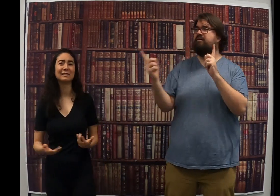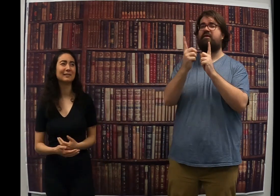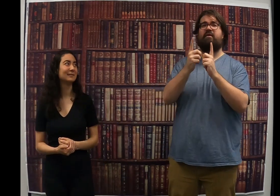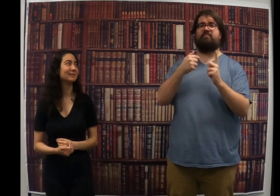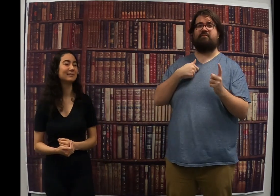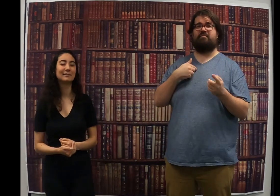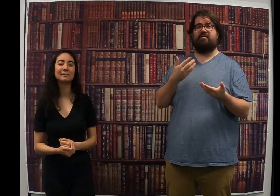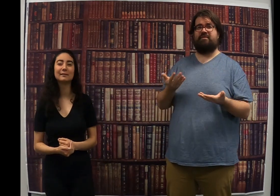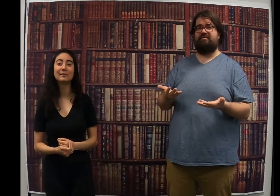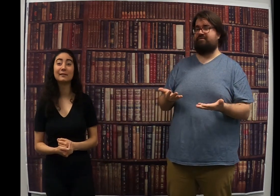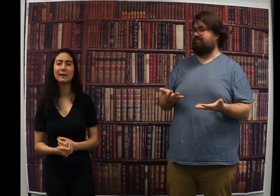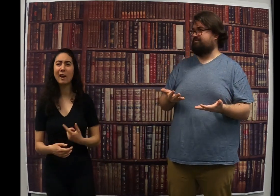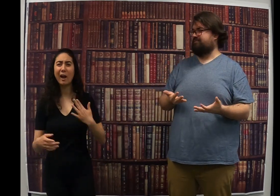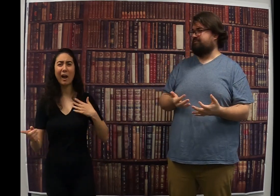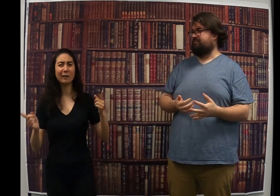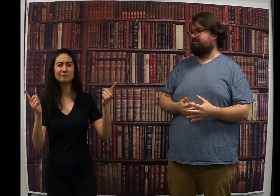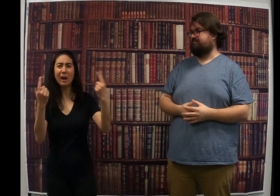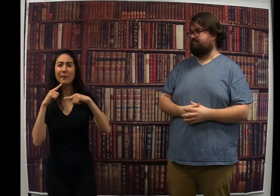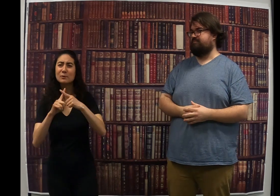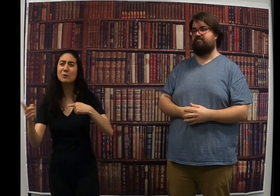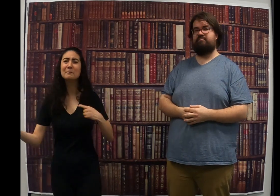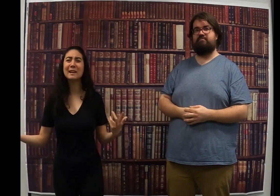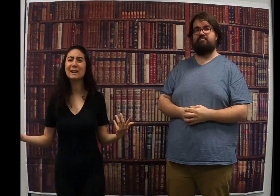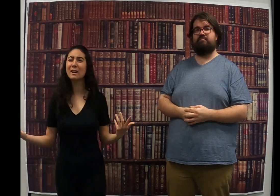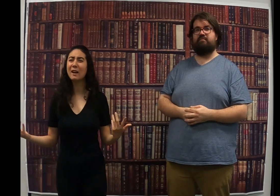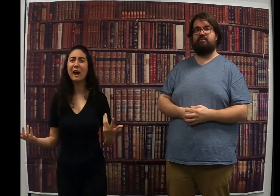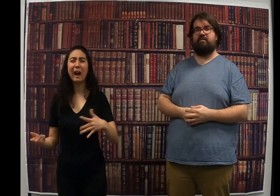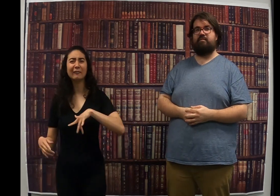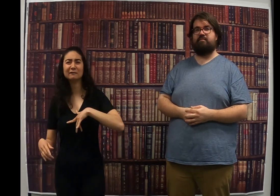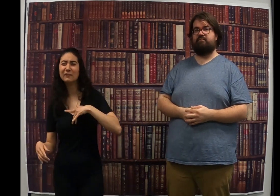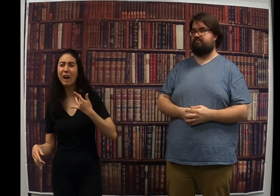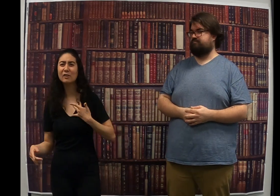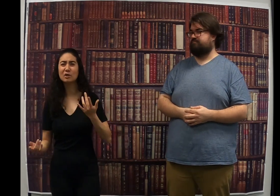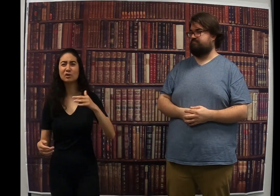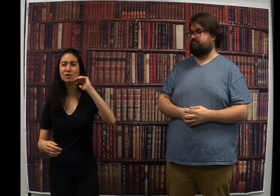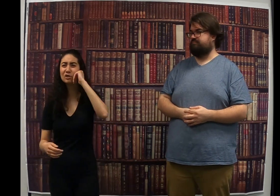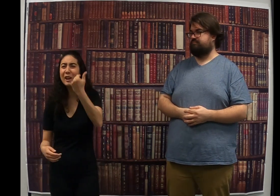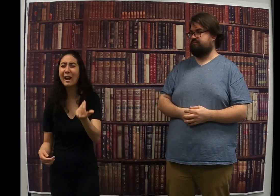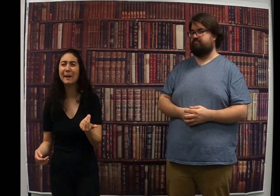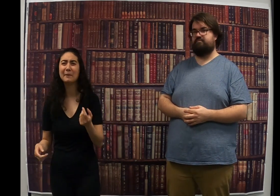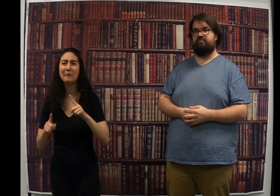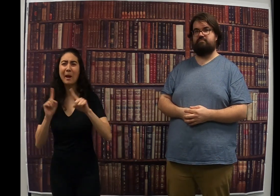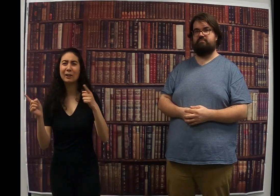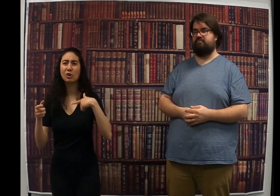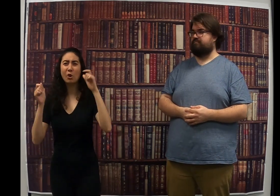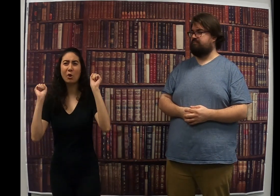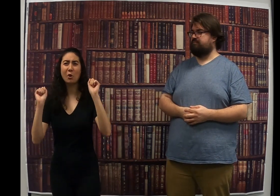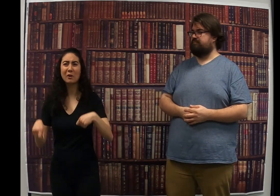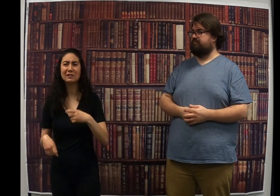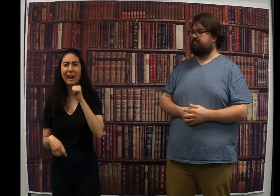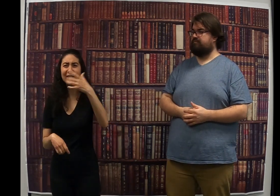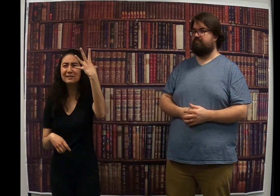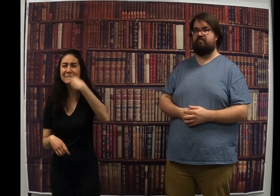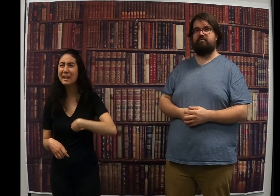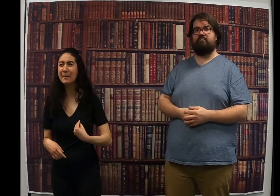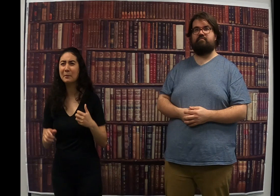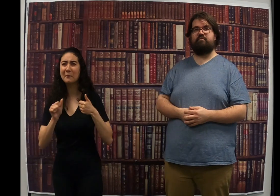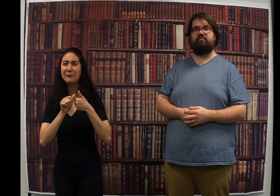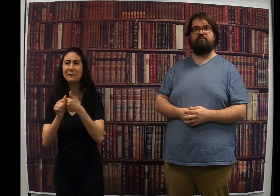Come to me. "Come to me." I felt much shame, but could not stop following. Why do you run